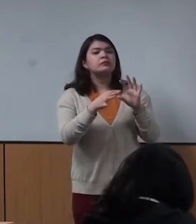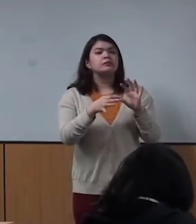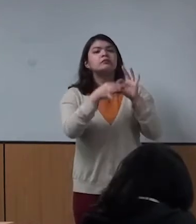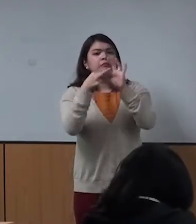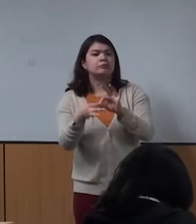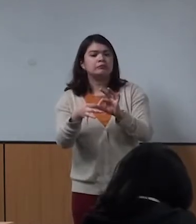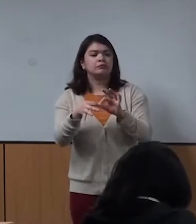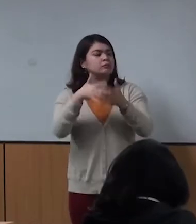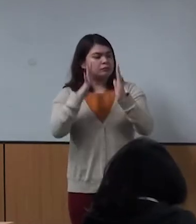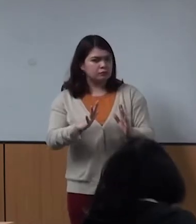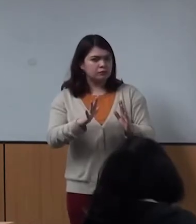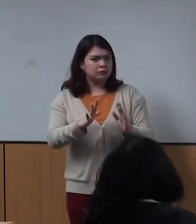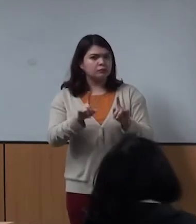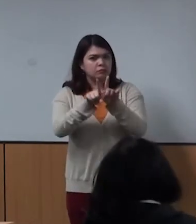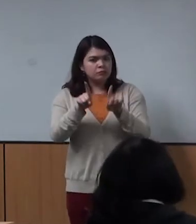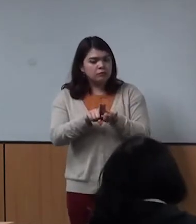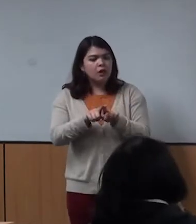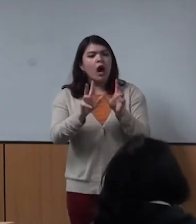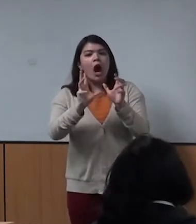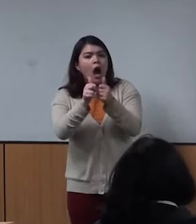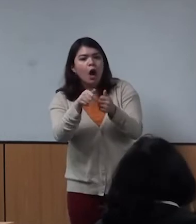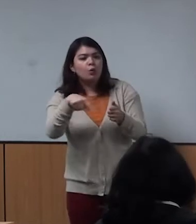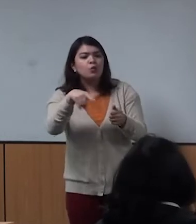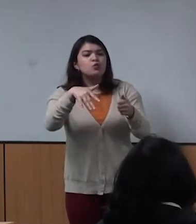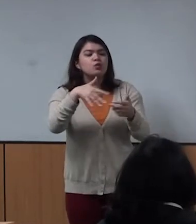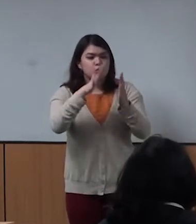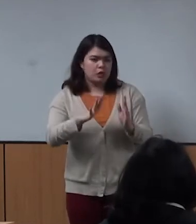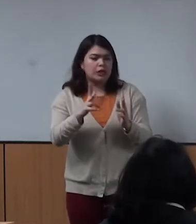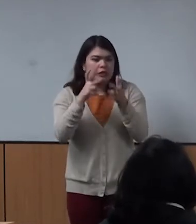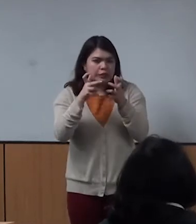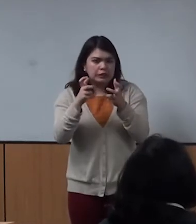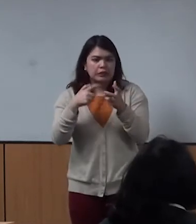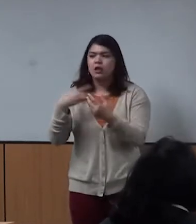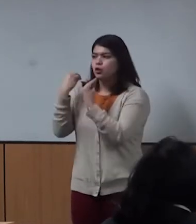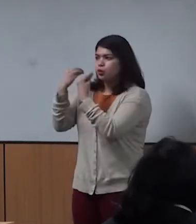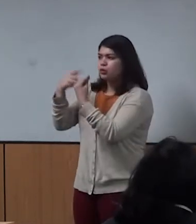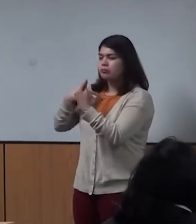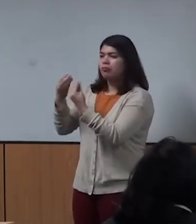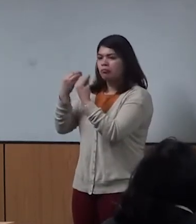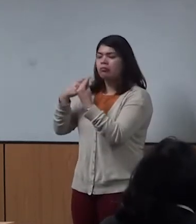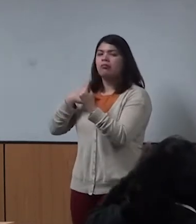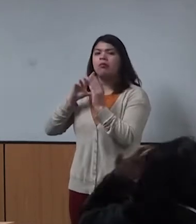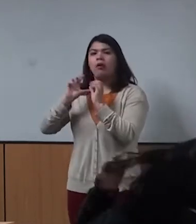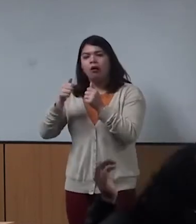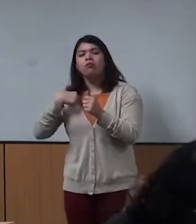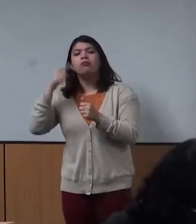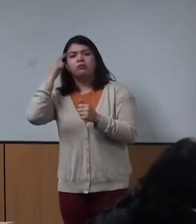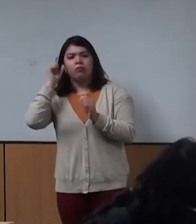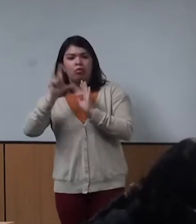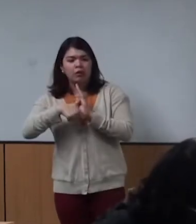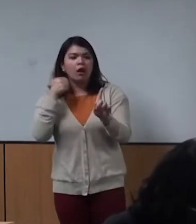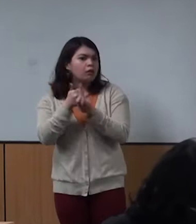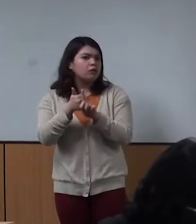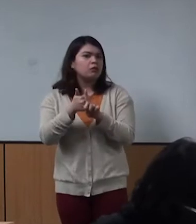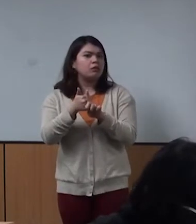students demonstrating understanding or mastery of the knowledge and skills they are expected to learn as